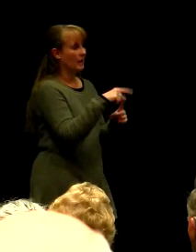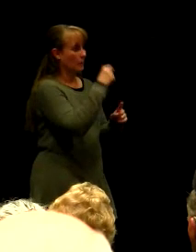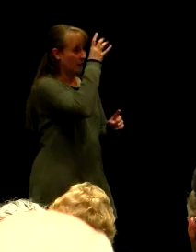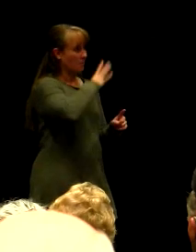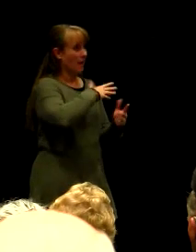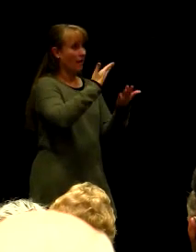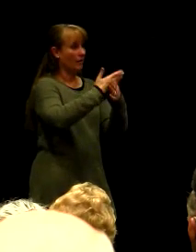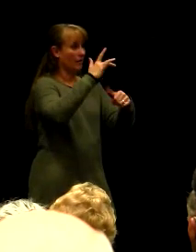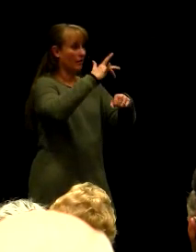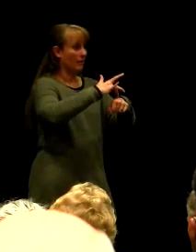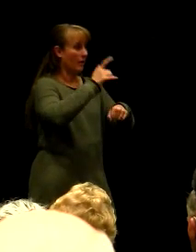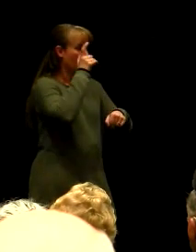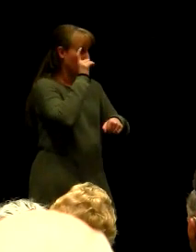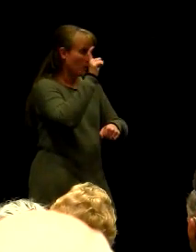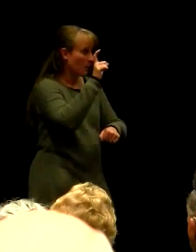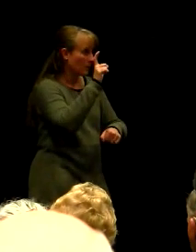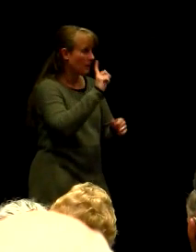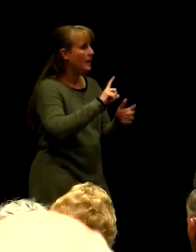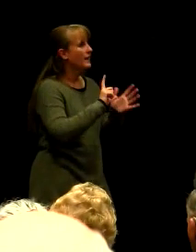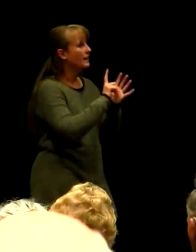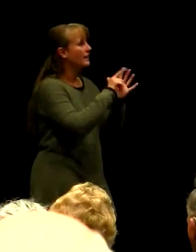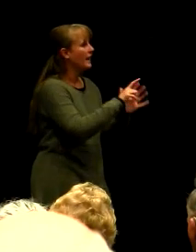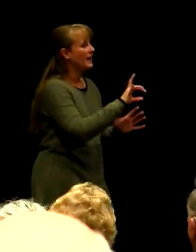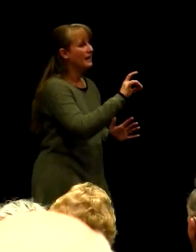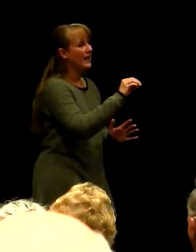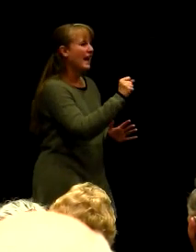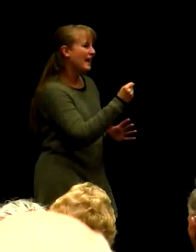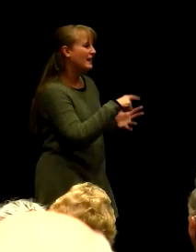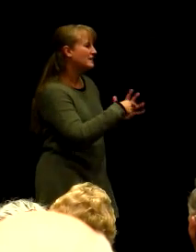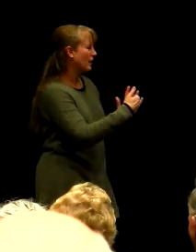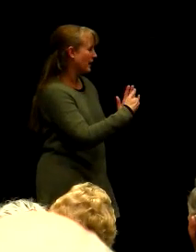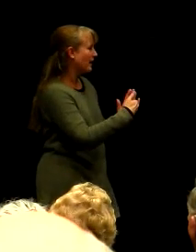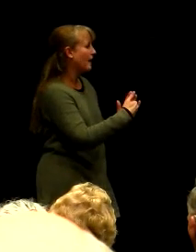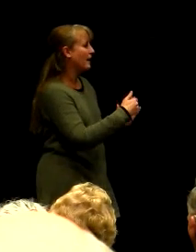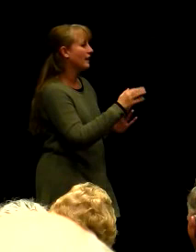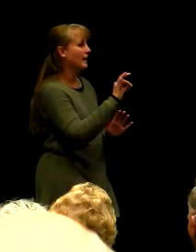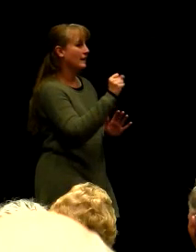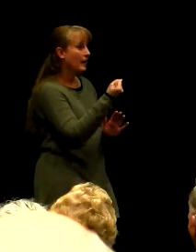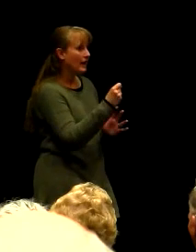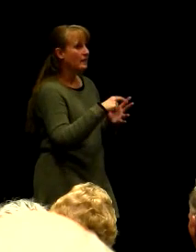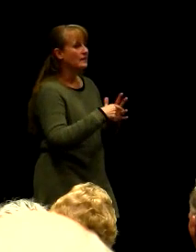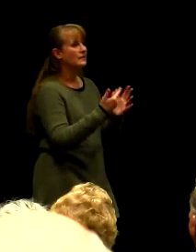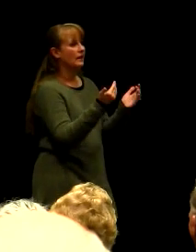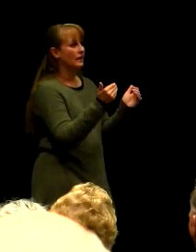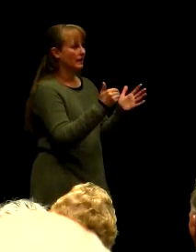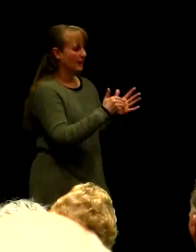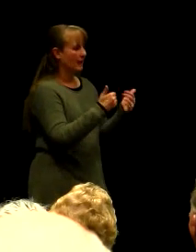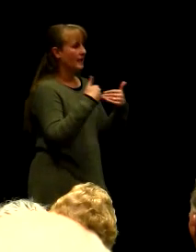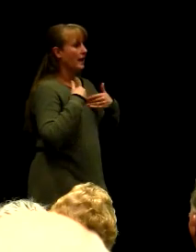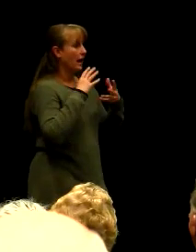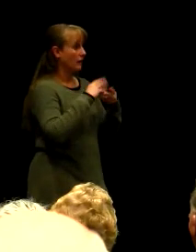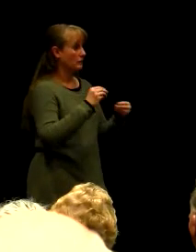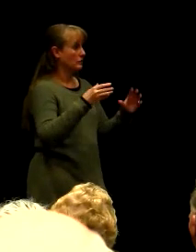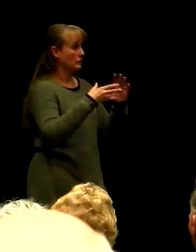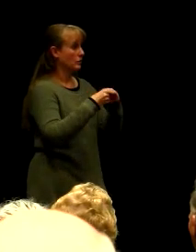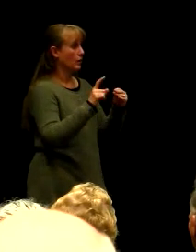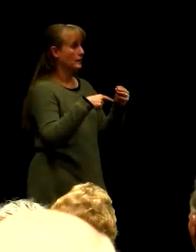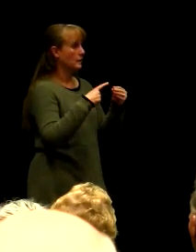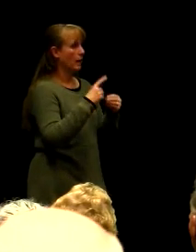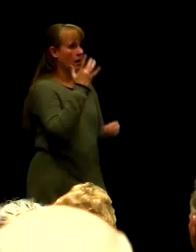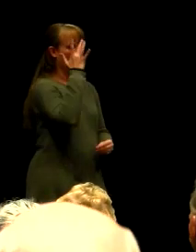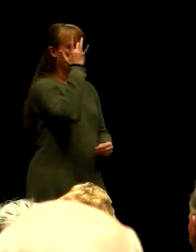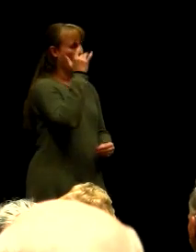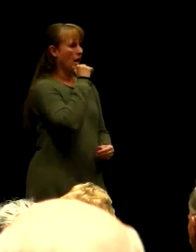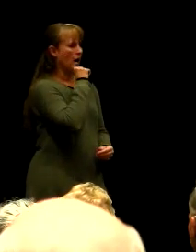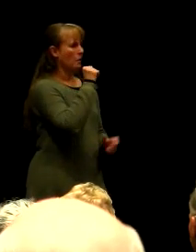and they begin to pick up again in the later 80s, and then in the 90s you start to have stories about, you know, why